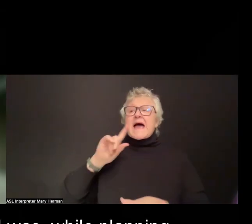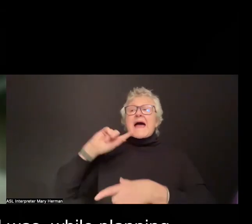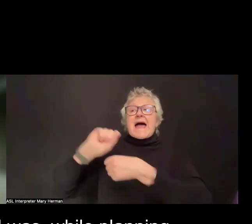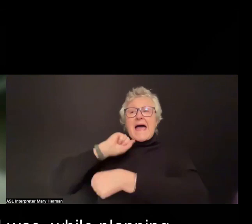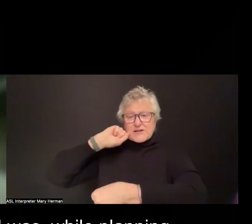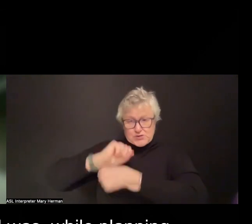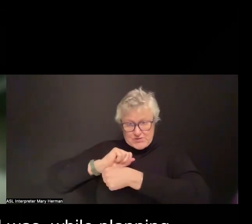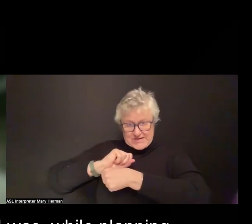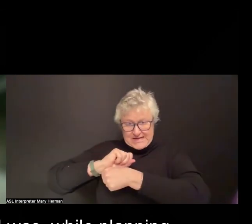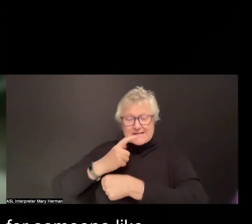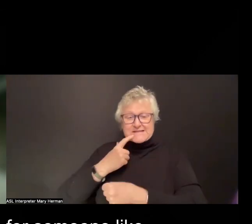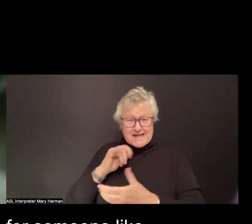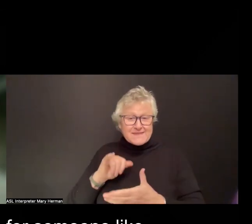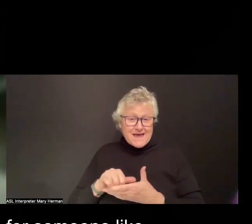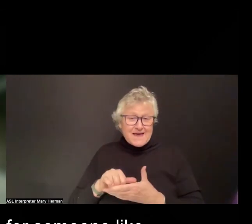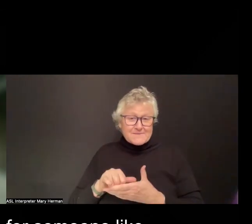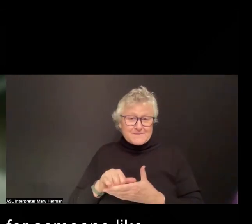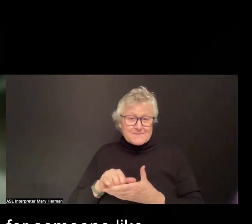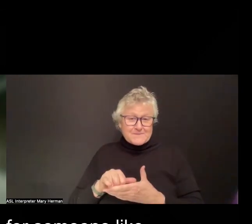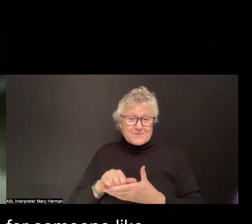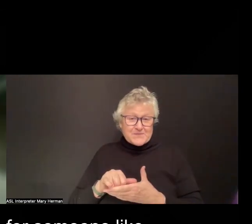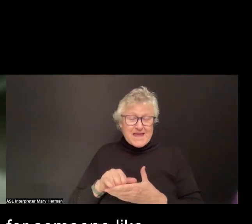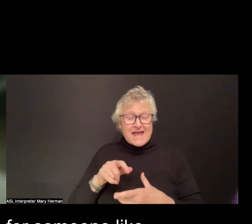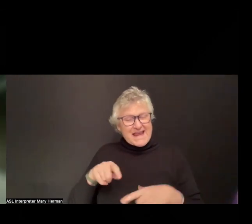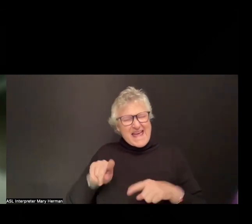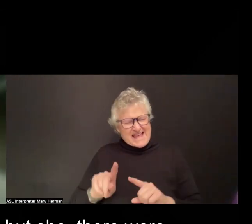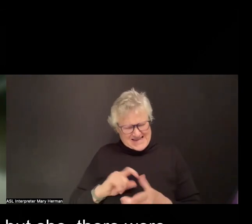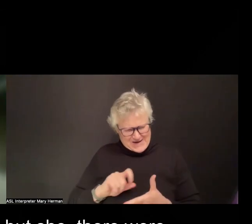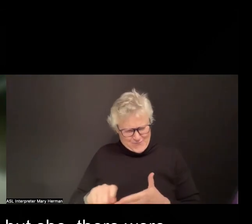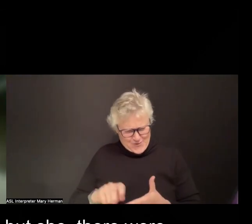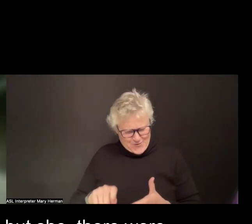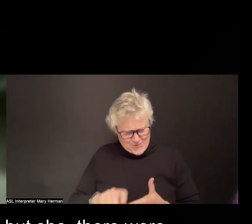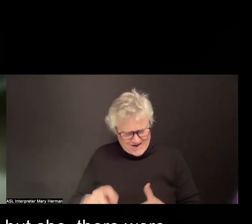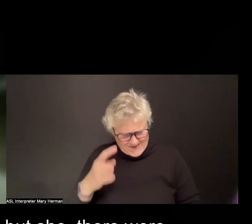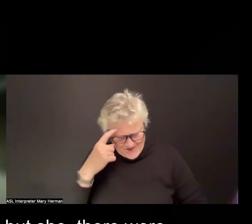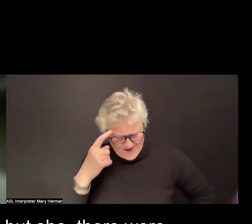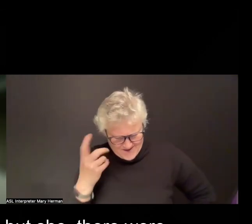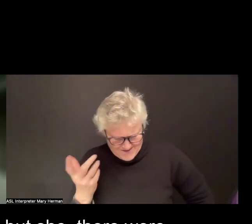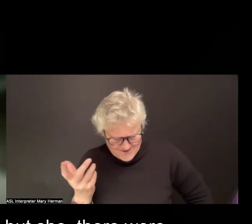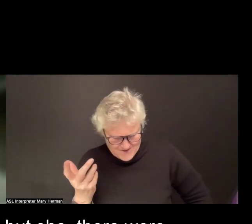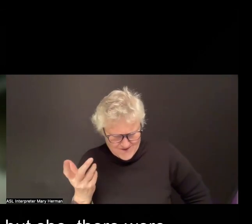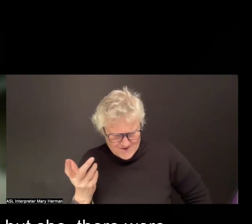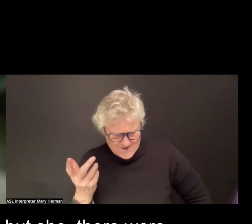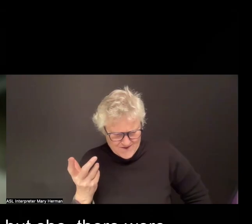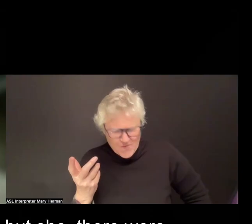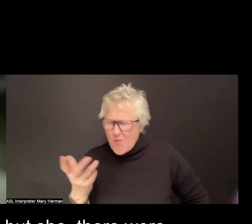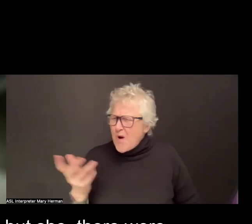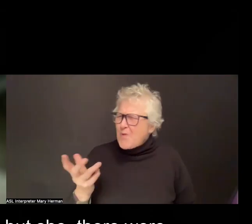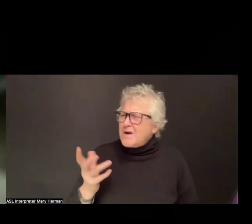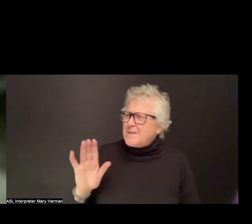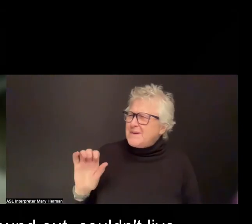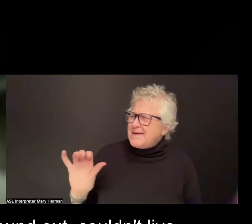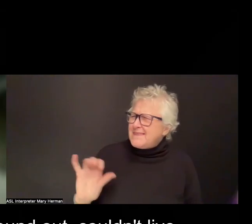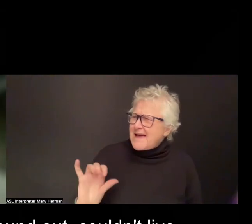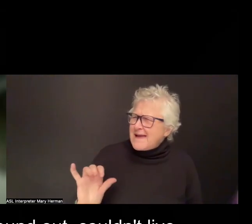to write this book, I thought, what would it feel like for someone like Hannah? Hannah's fictional, but there were people who lived lives like